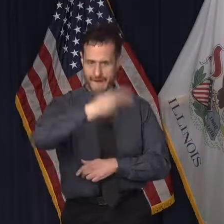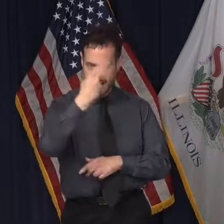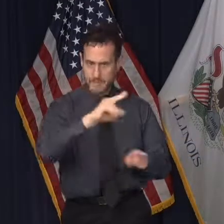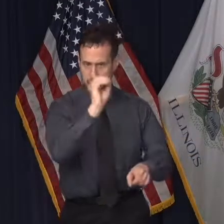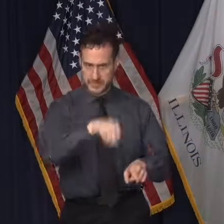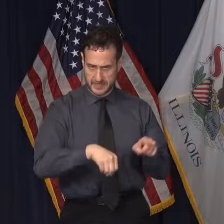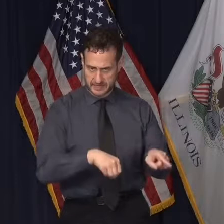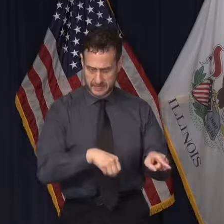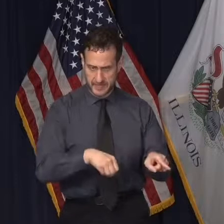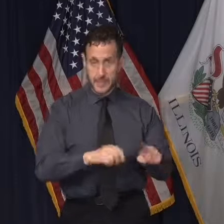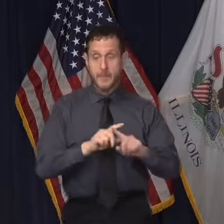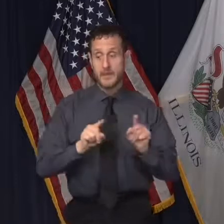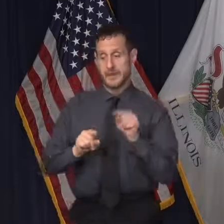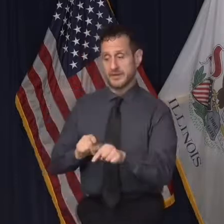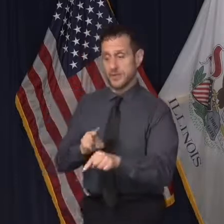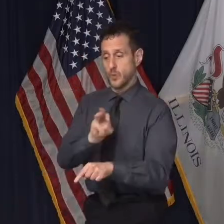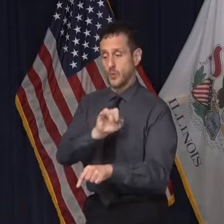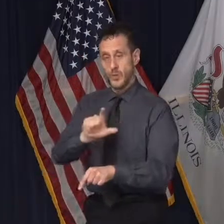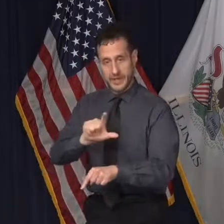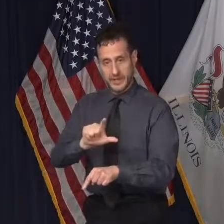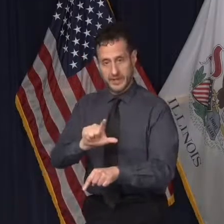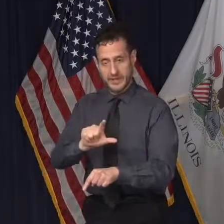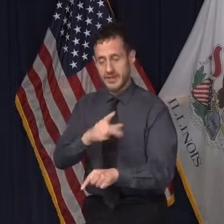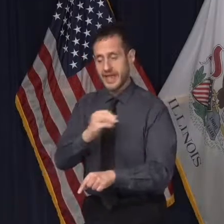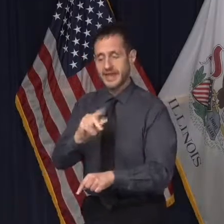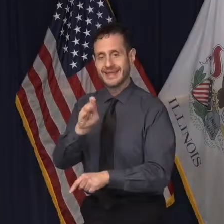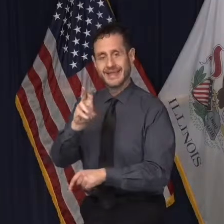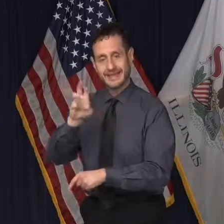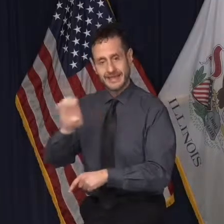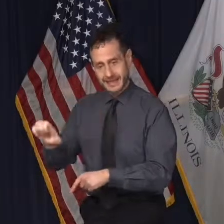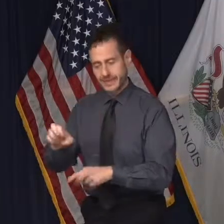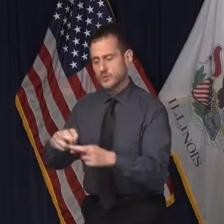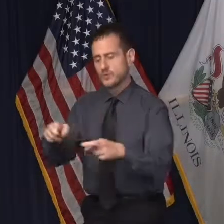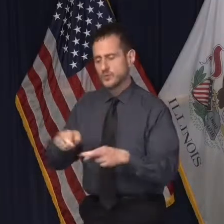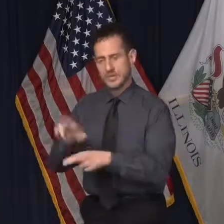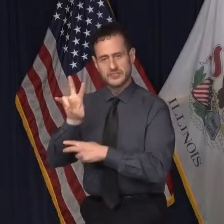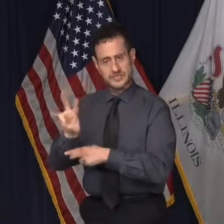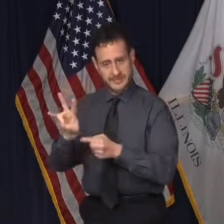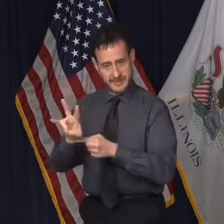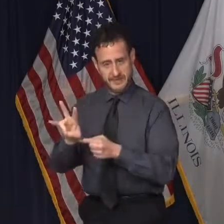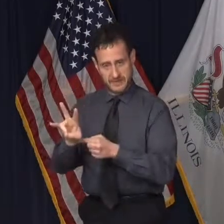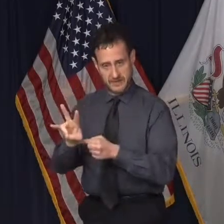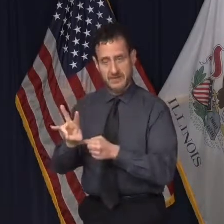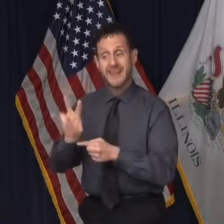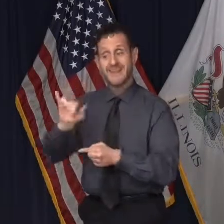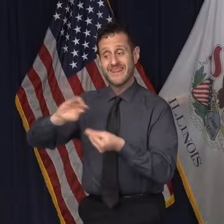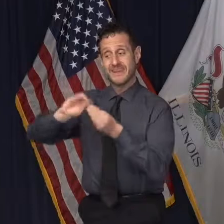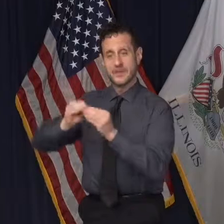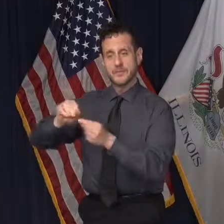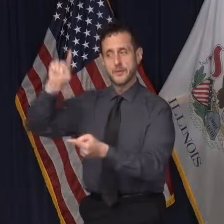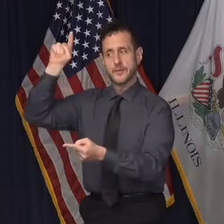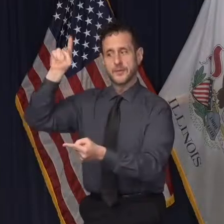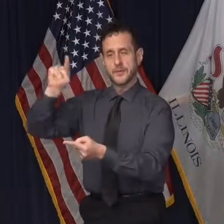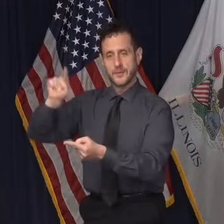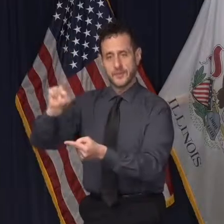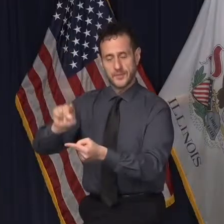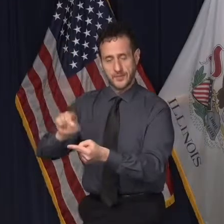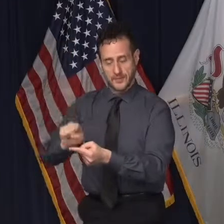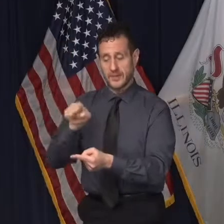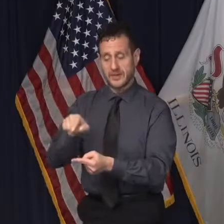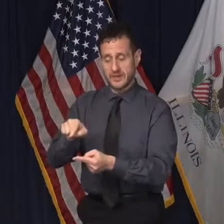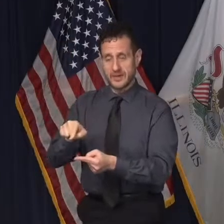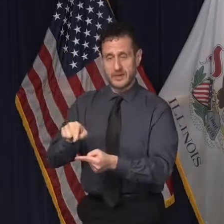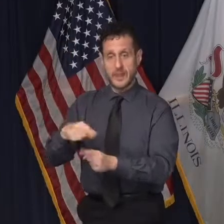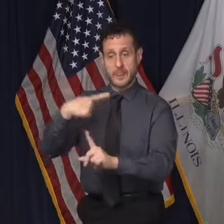see the beginning of a downward trend in Region 7. That's Will and Kankakee counties, and they have reduced their